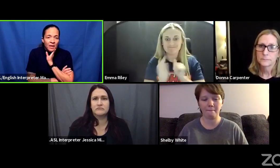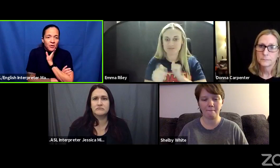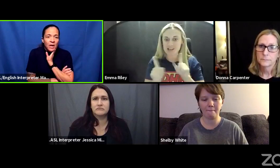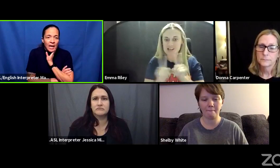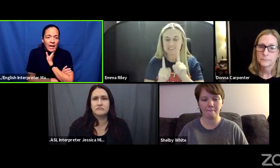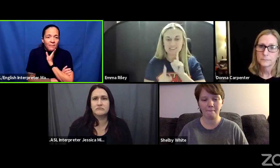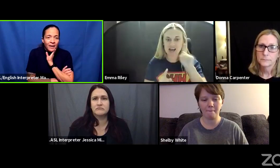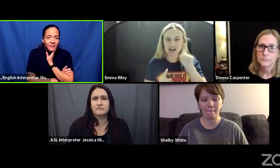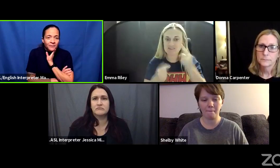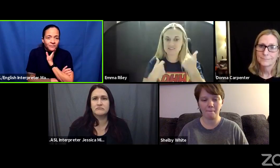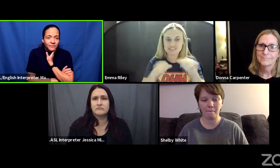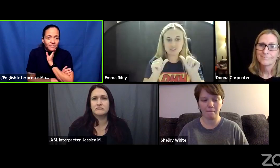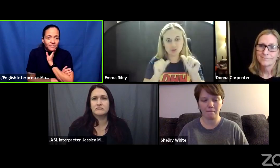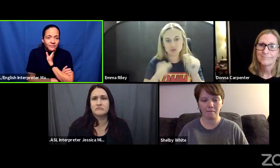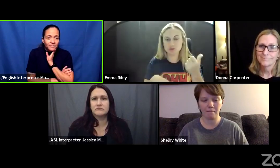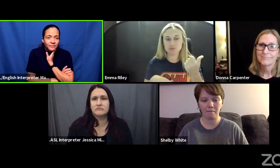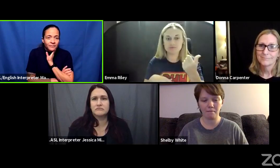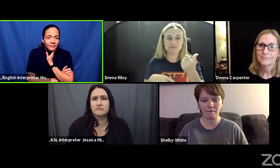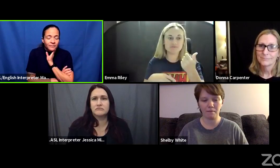but my mother